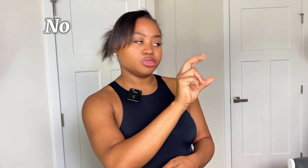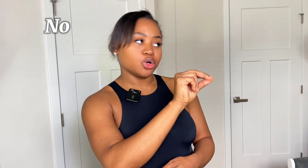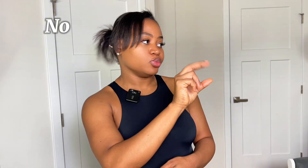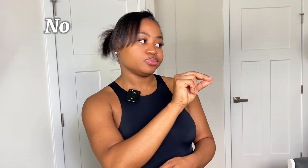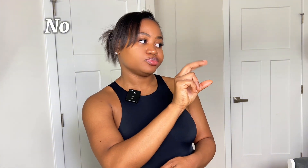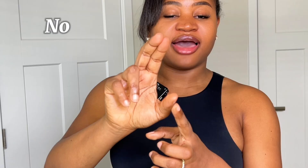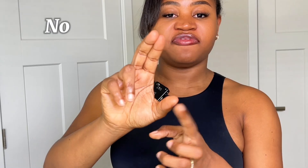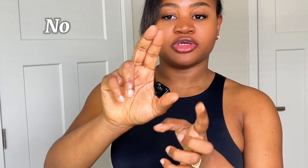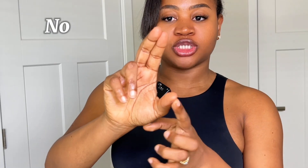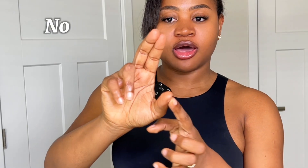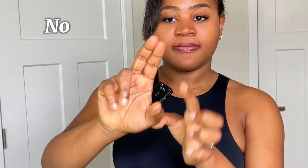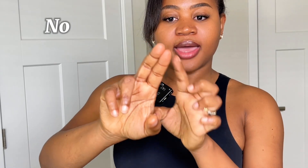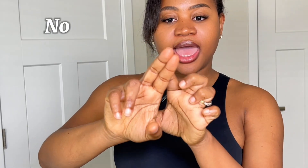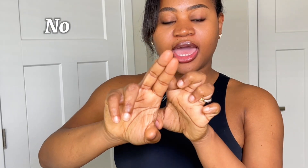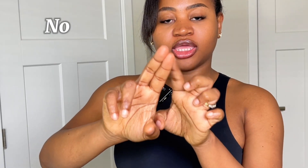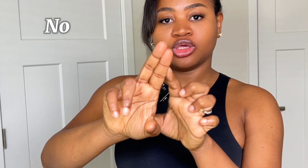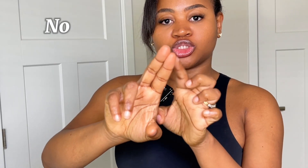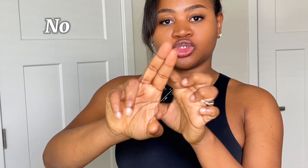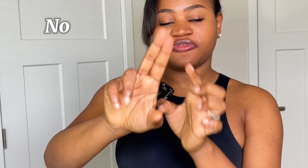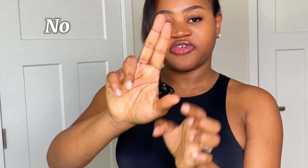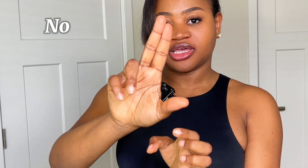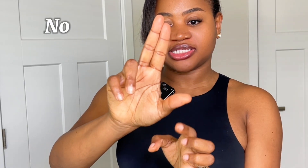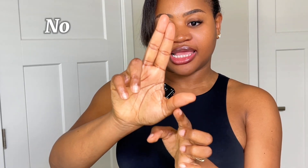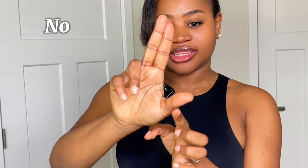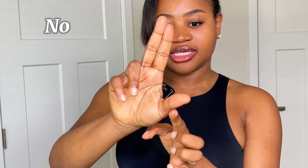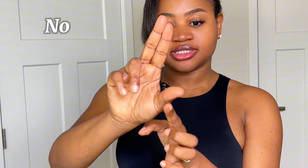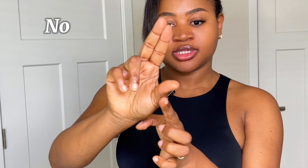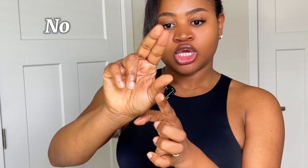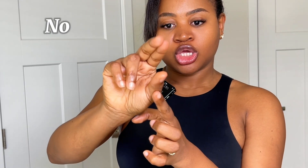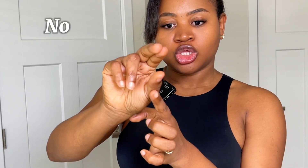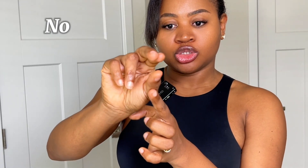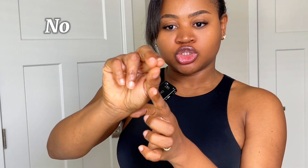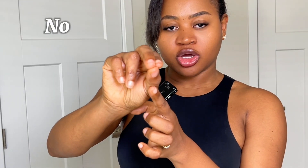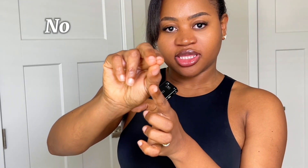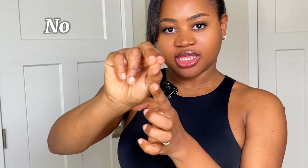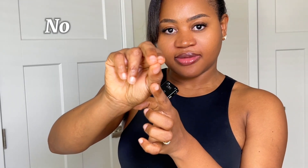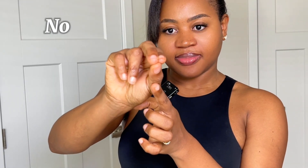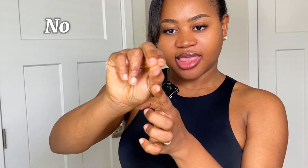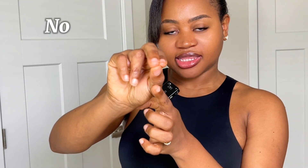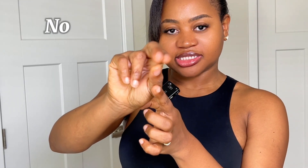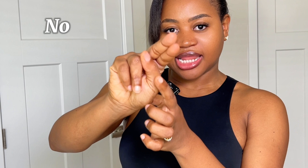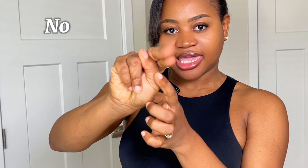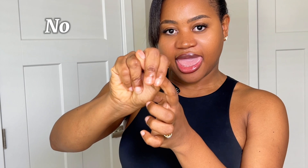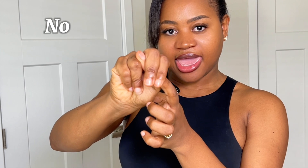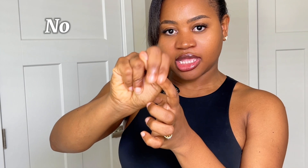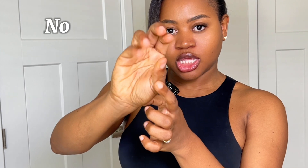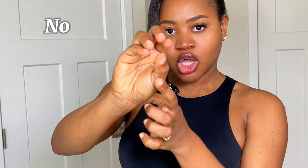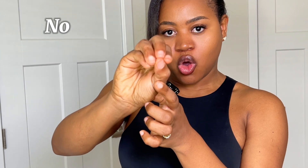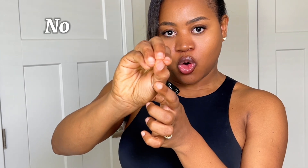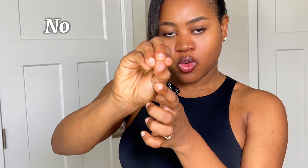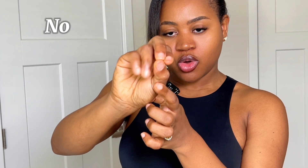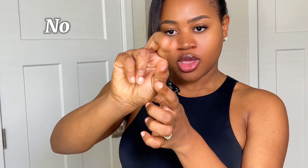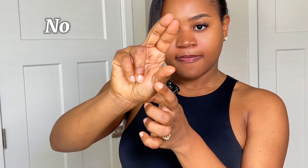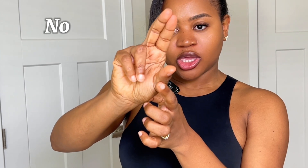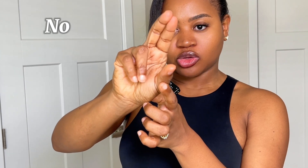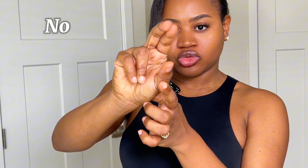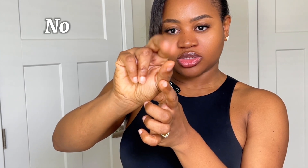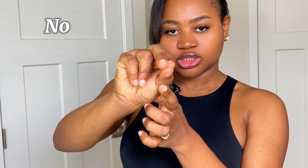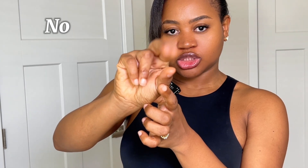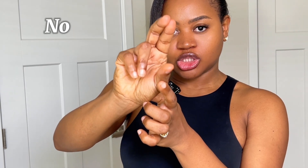No. Have your thumb and your two fingers like this. You join them like this, like N, O, but you do this.